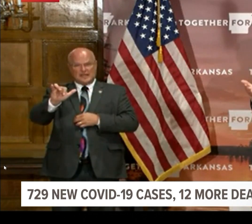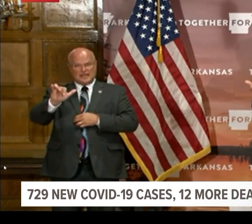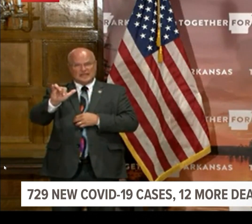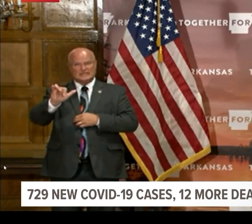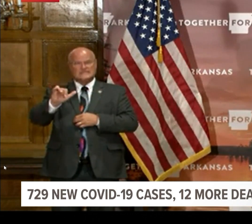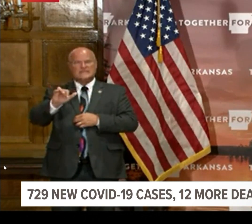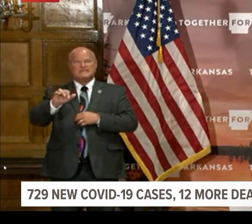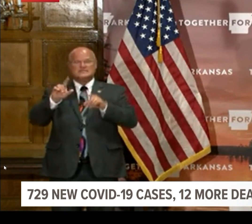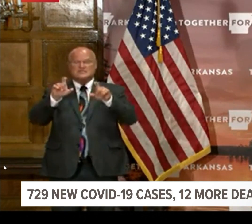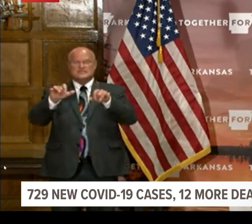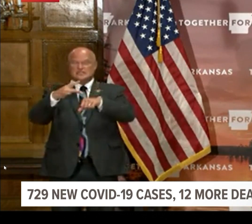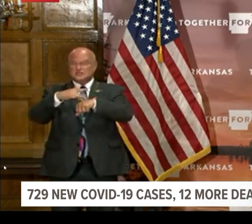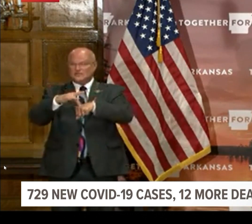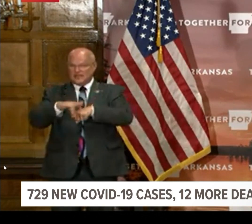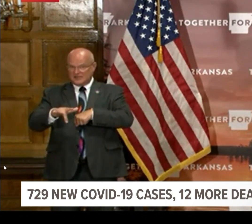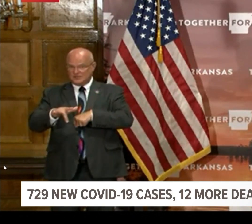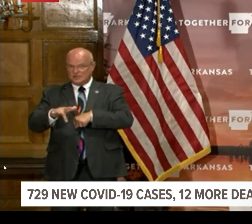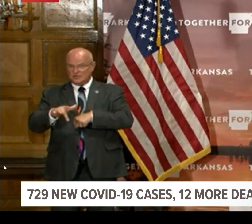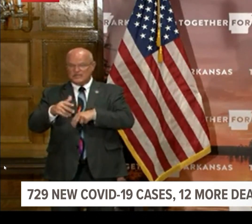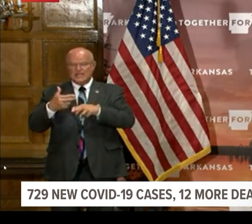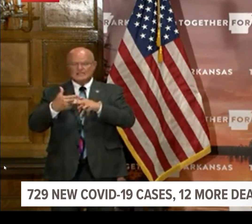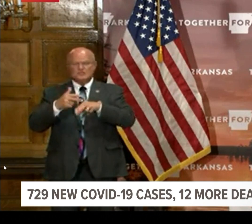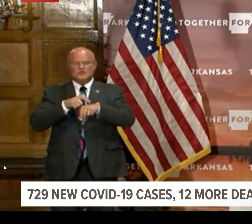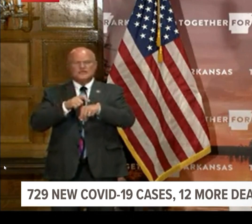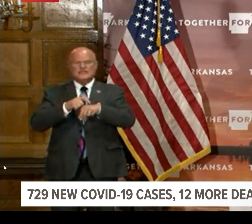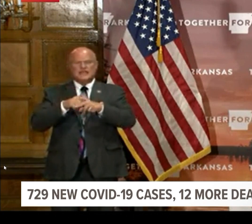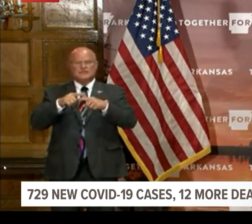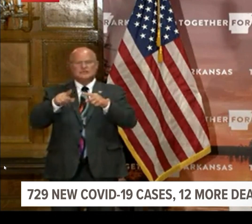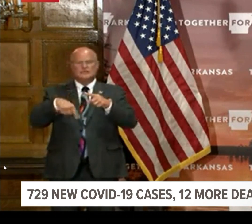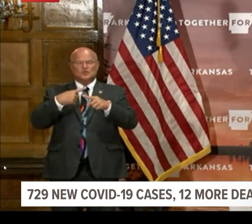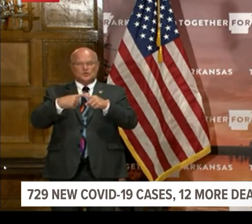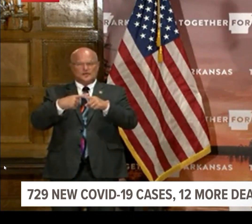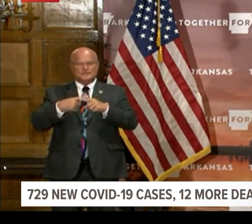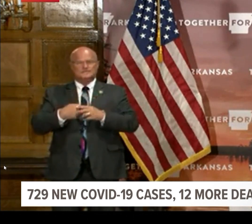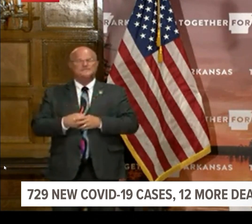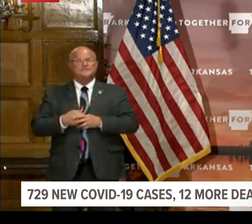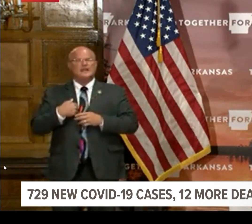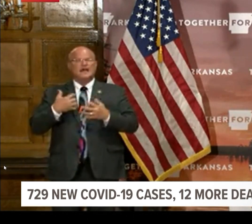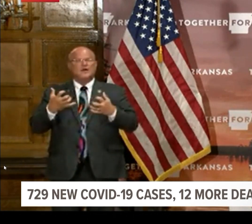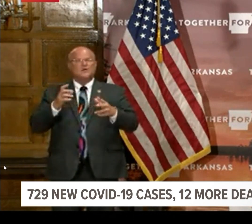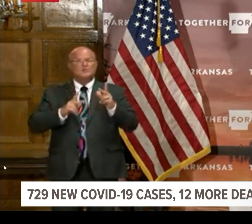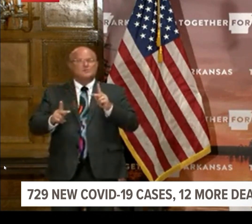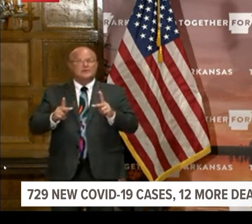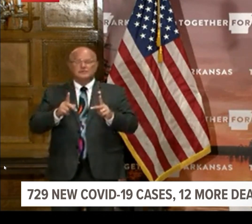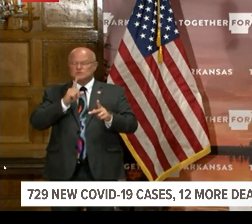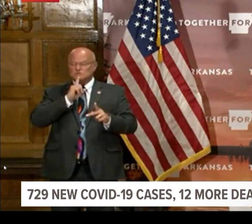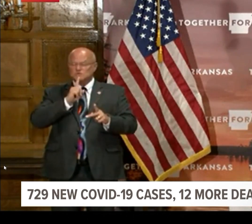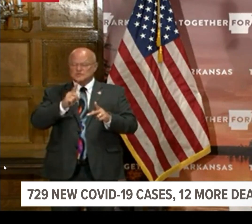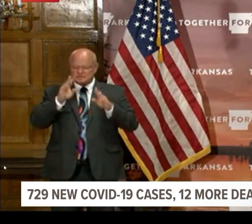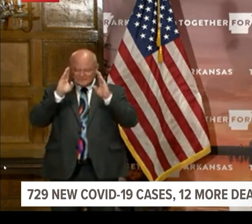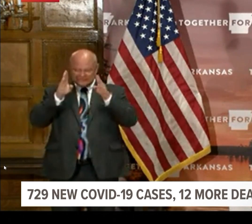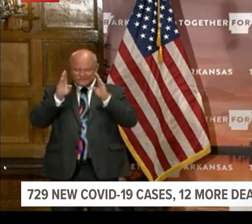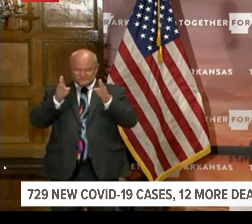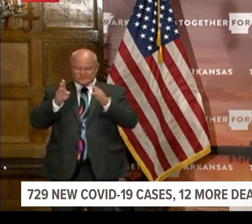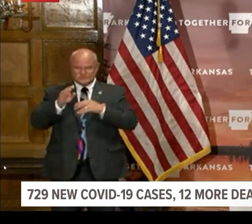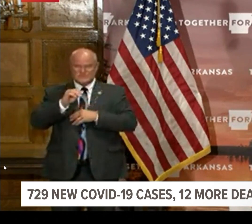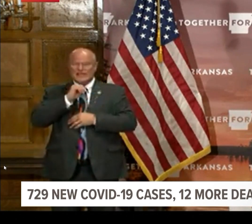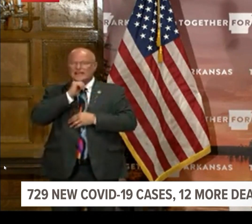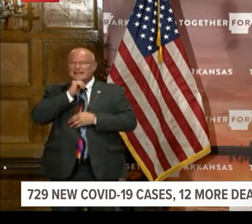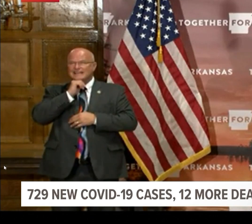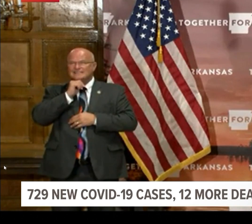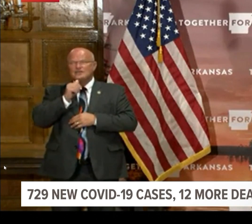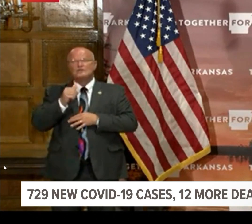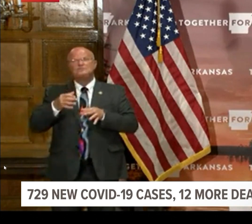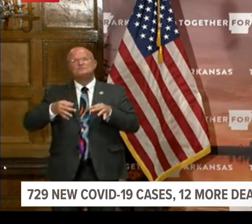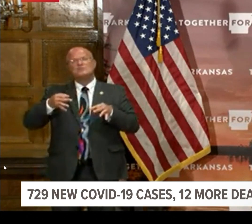those tests are available, and shorten that time frame. And then secondly, I want everybody to be diligent and don't hesitate to